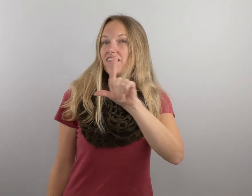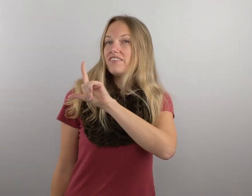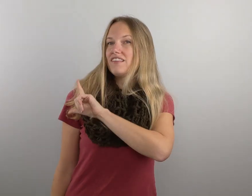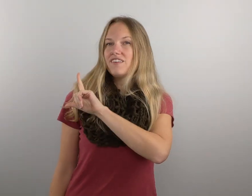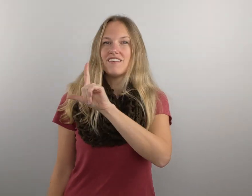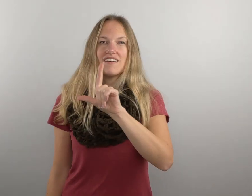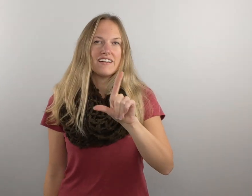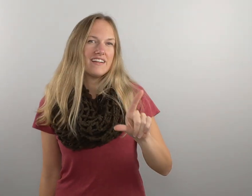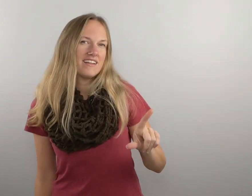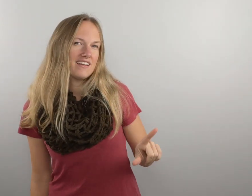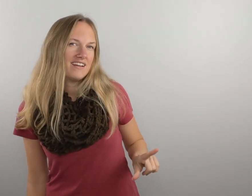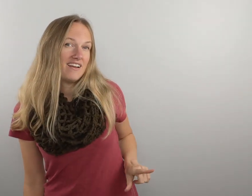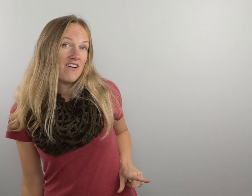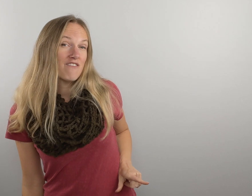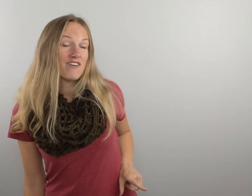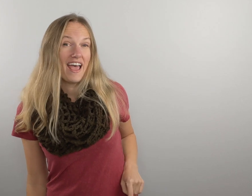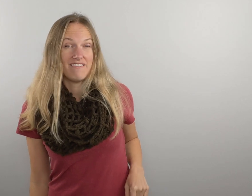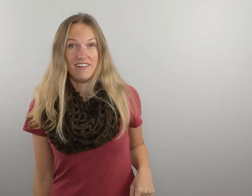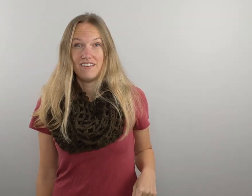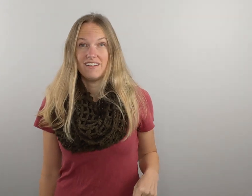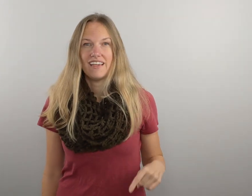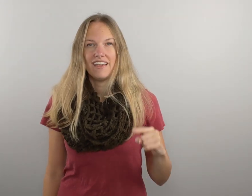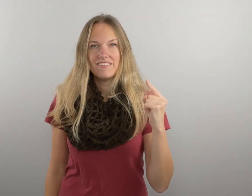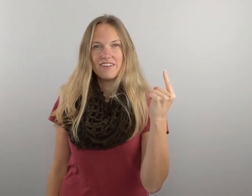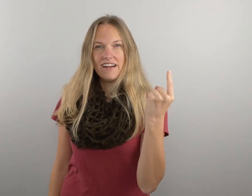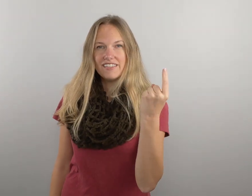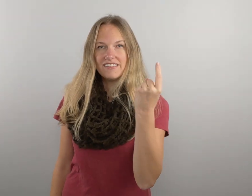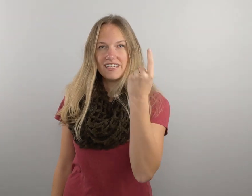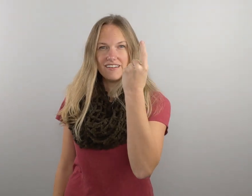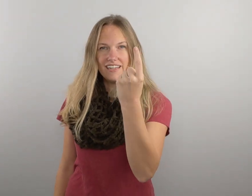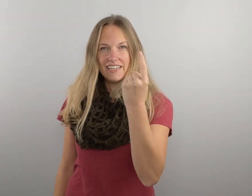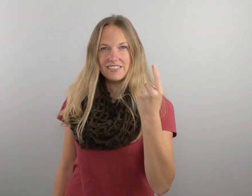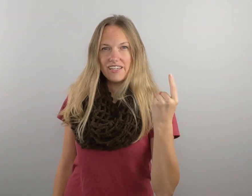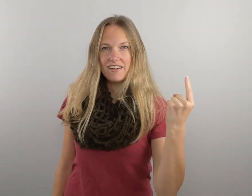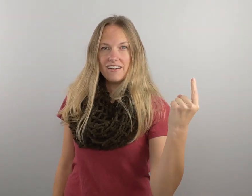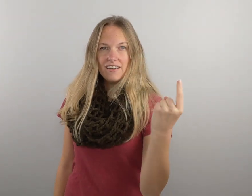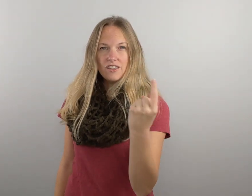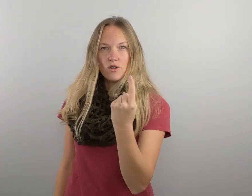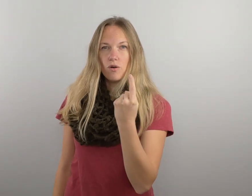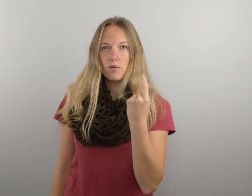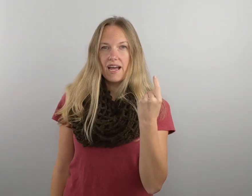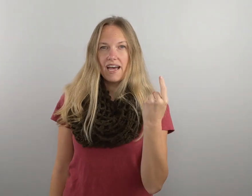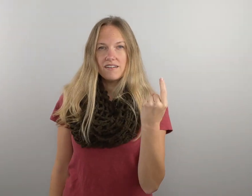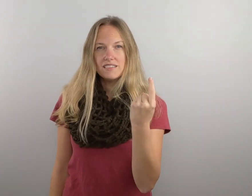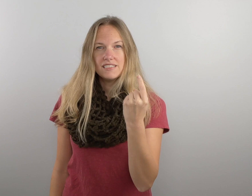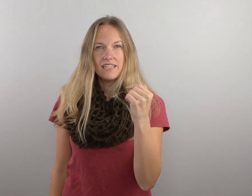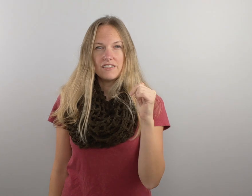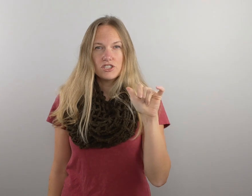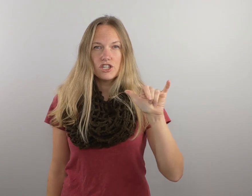the Lord forever, okay? And forever, you take your index finger, you go around, then you turn